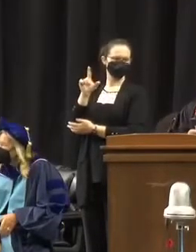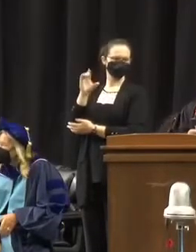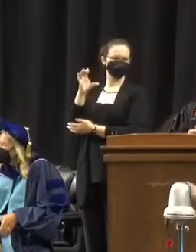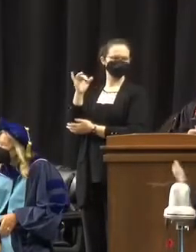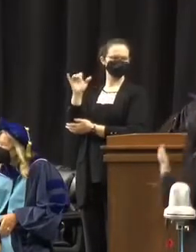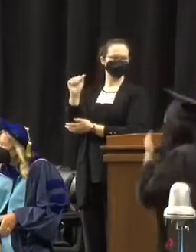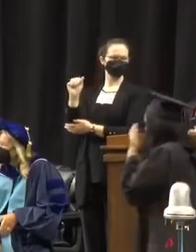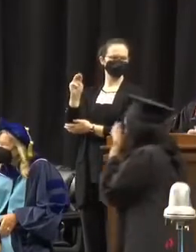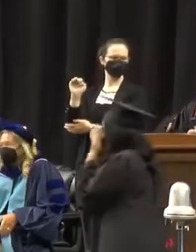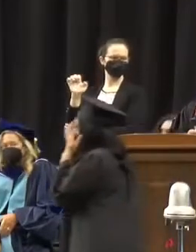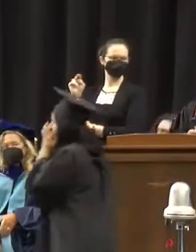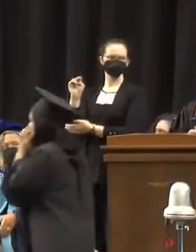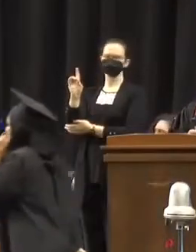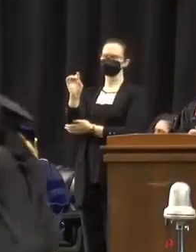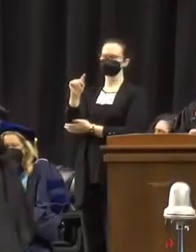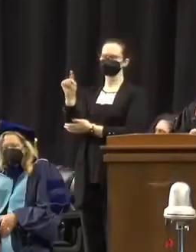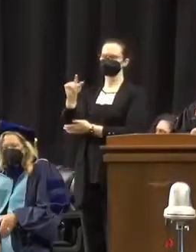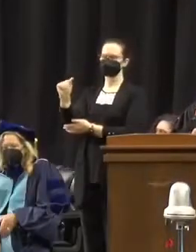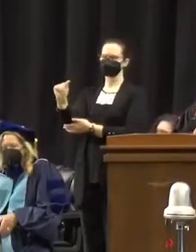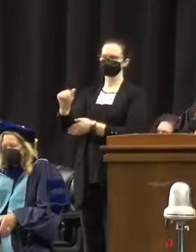Felicia Jessica Mendoza.